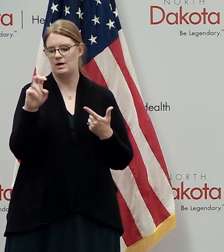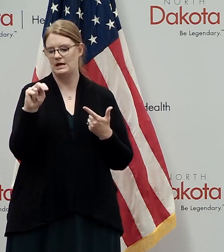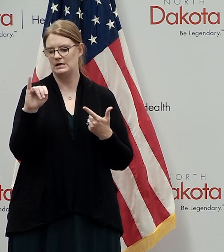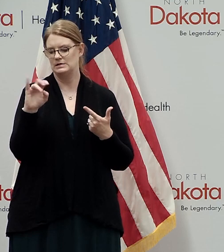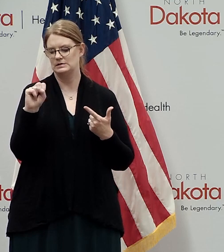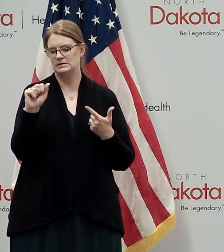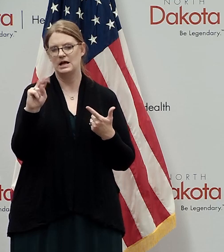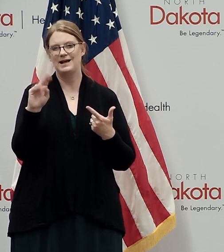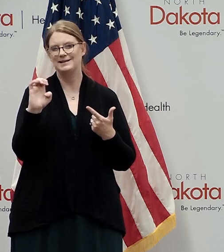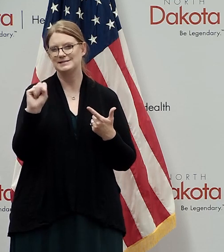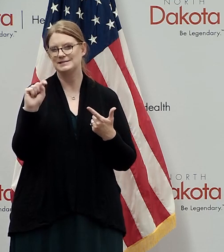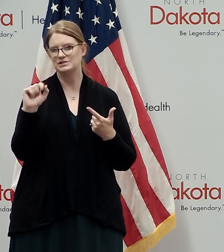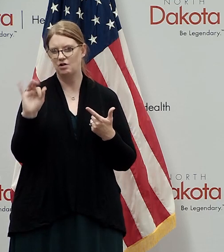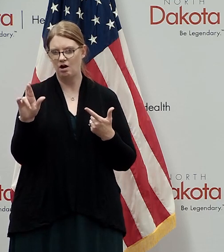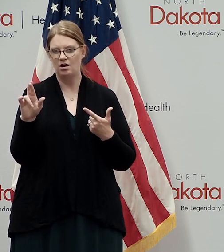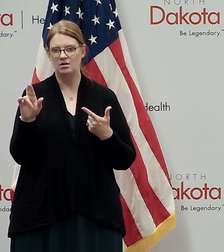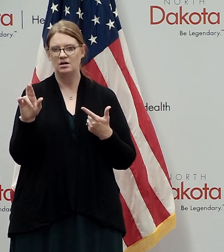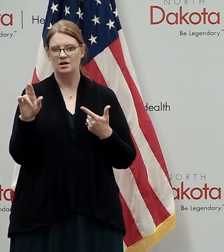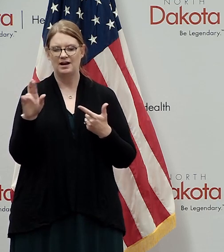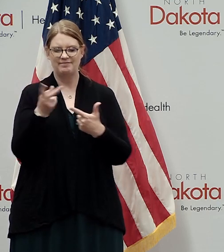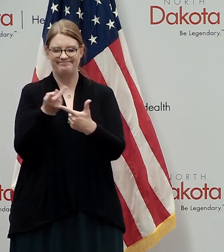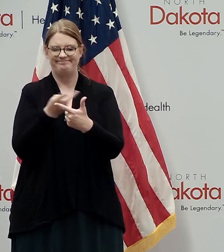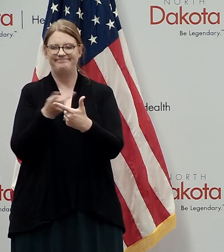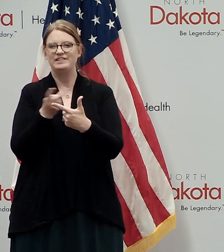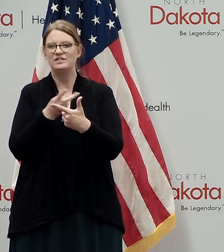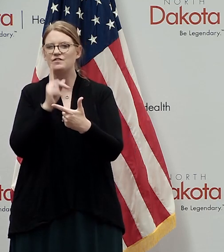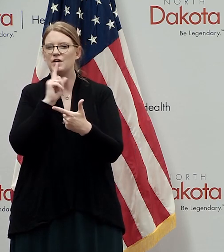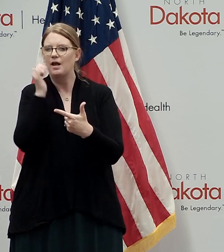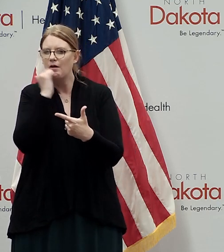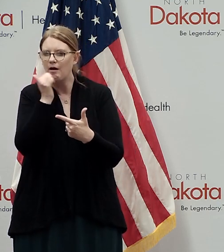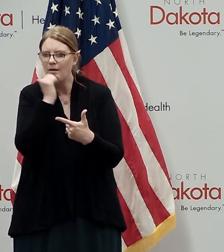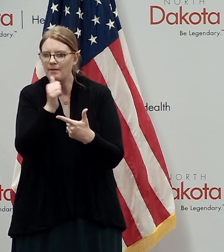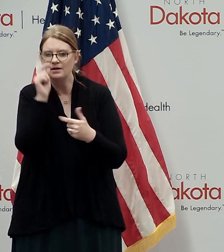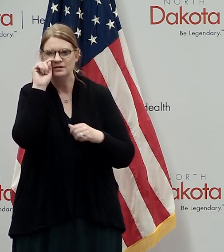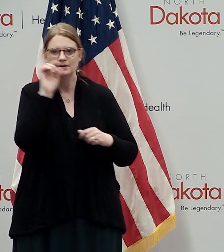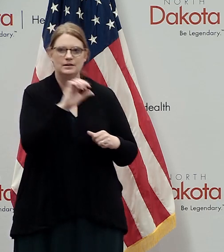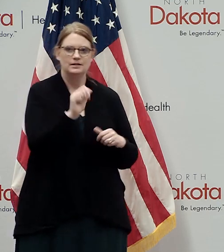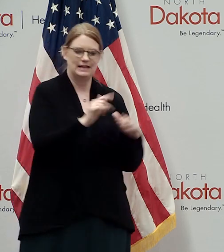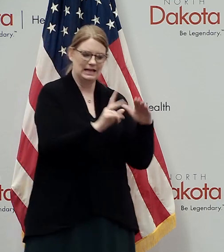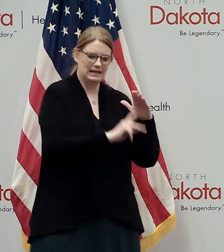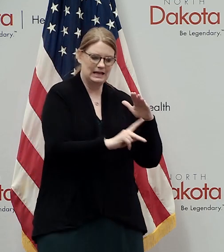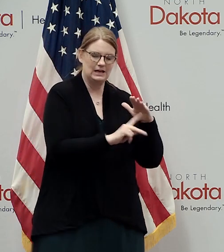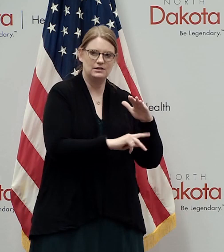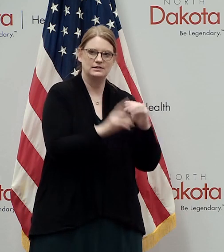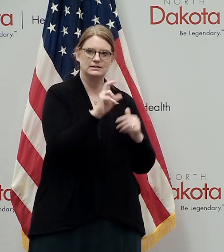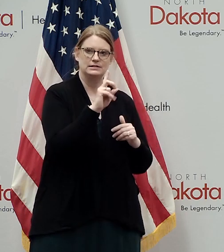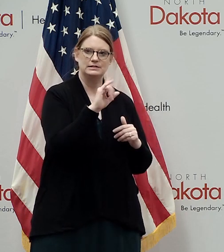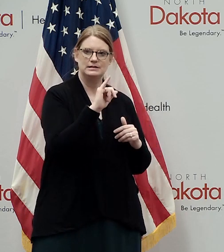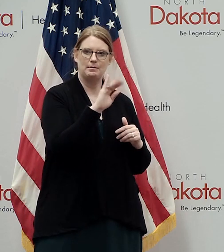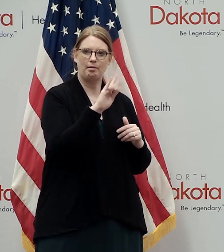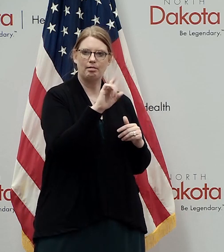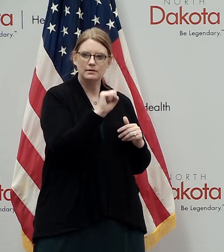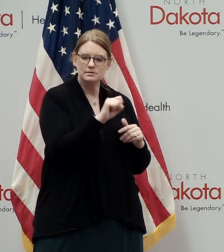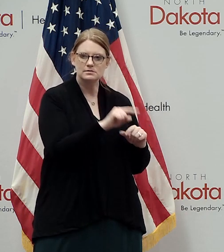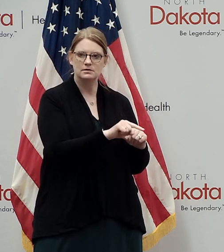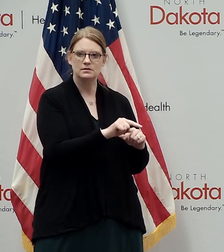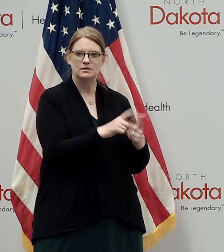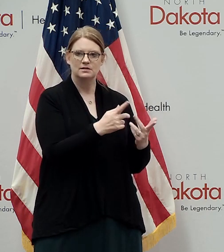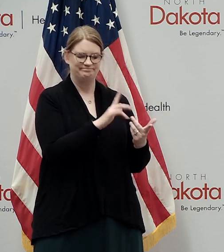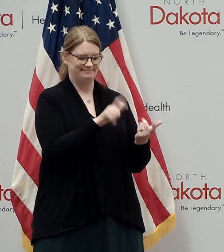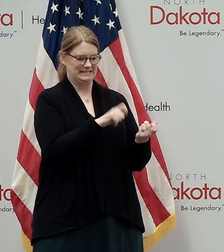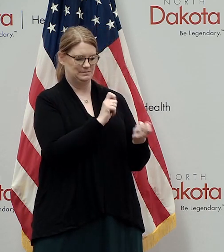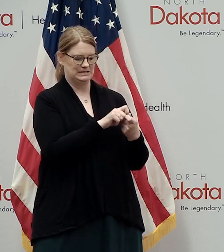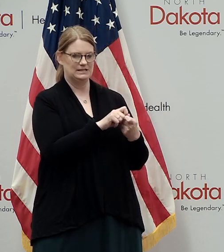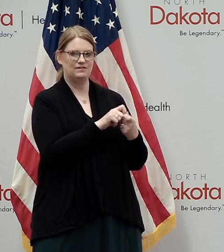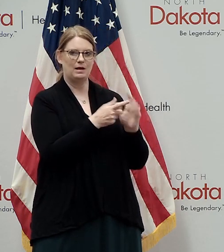most common or most familiar interim assessments. There are other assessments that our kindergarten teachers do called DIBELS. But those are actually